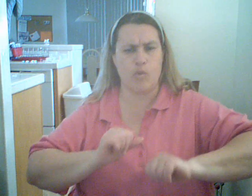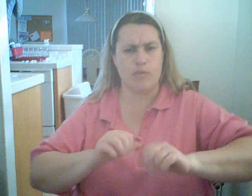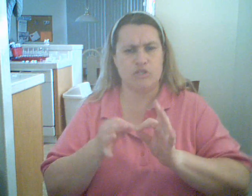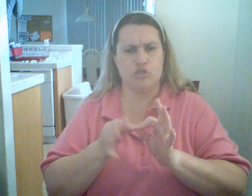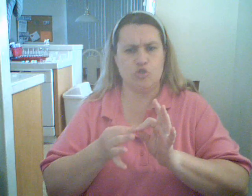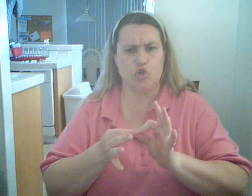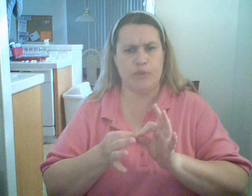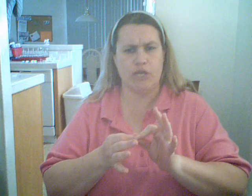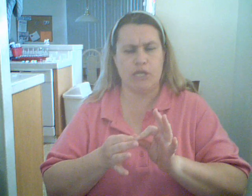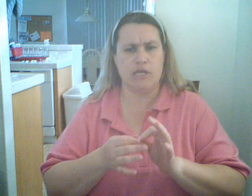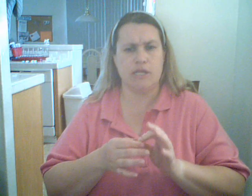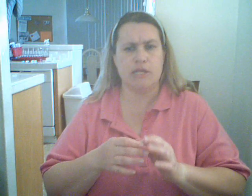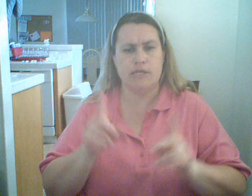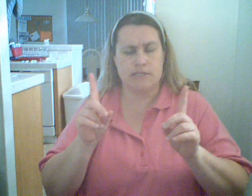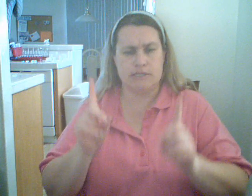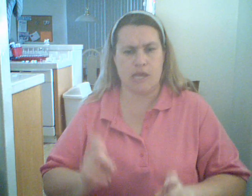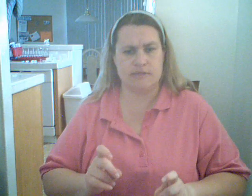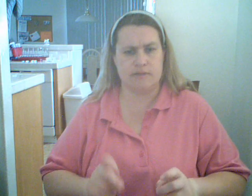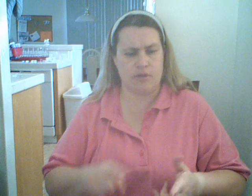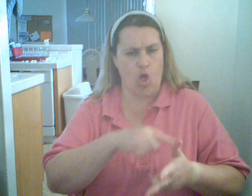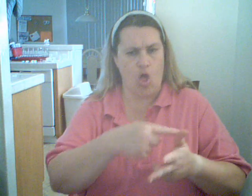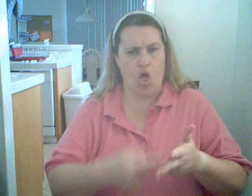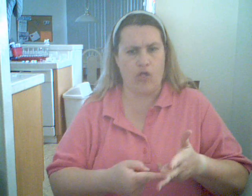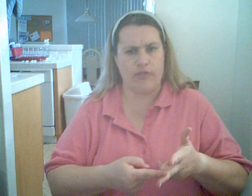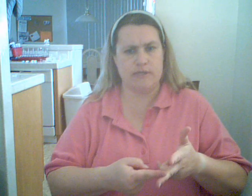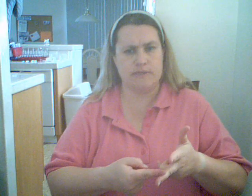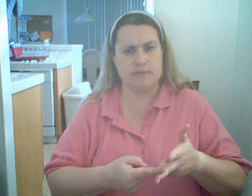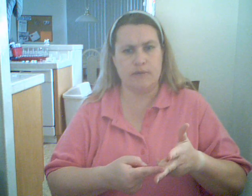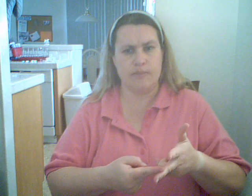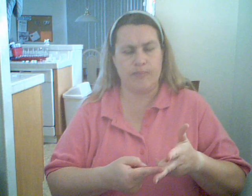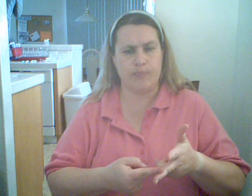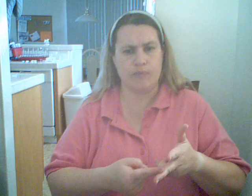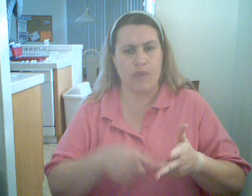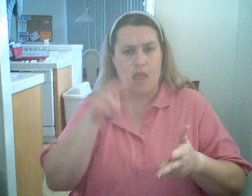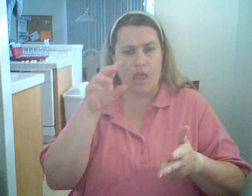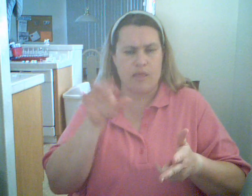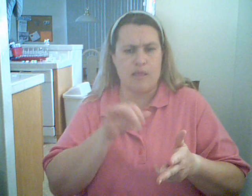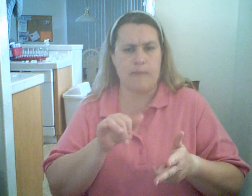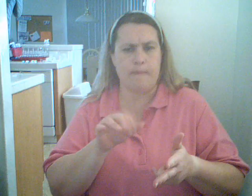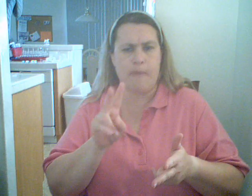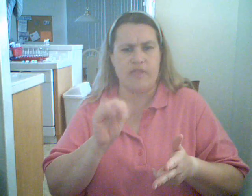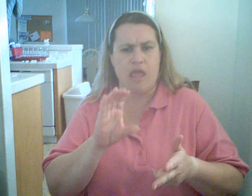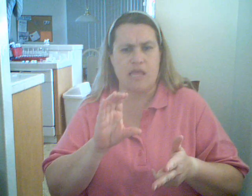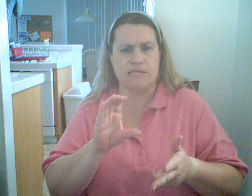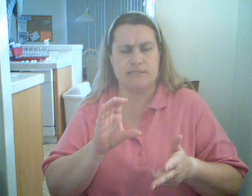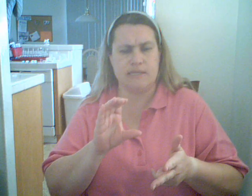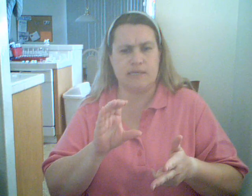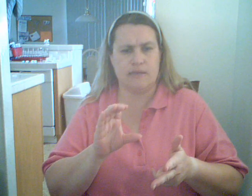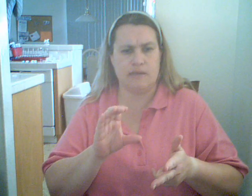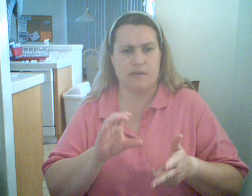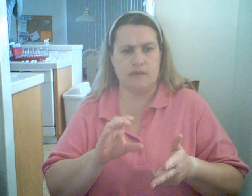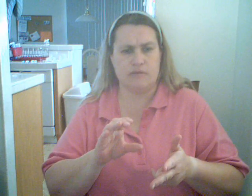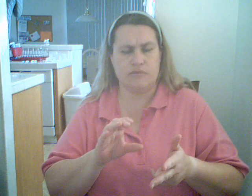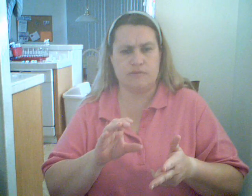test. So those are all parts of the NIC certification, and you'll want to make sure